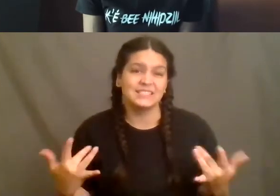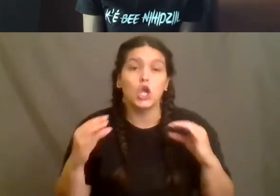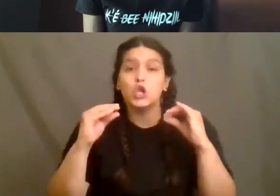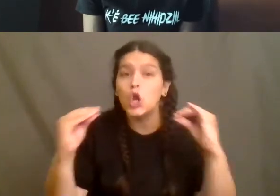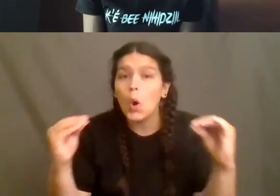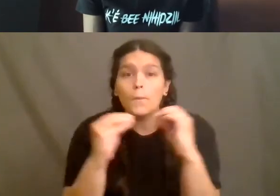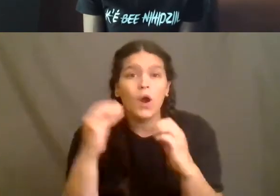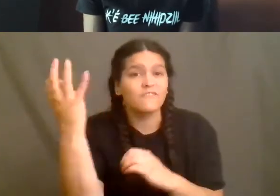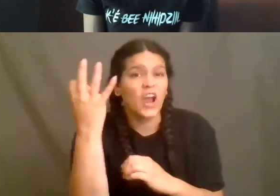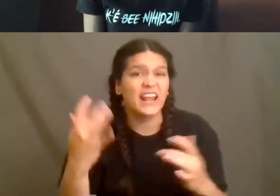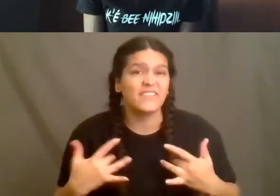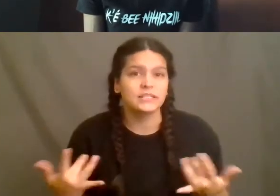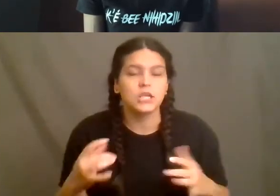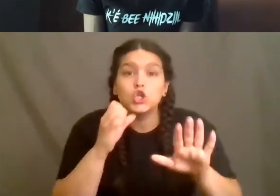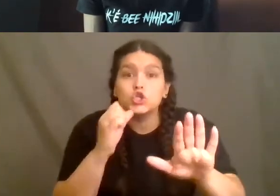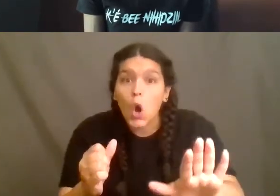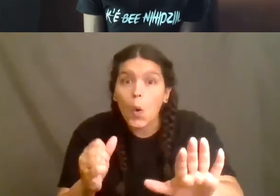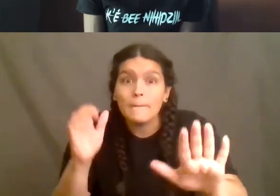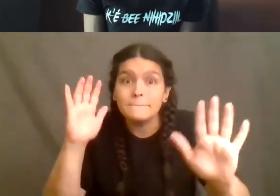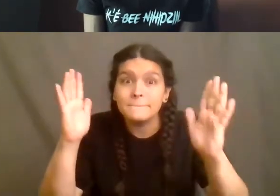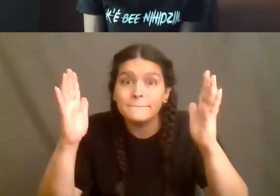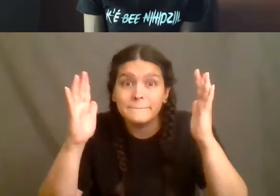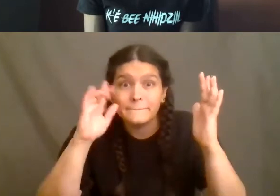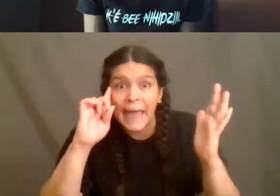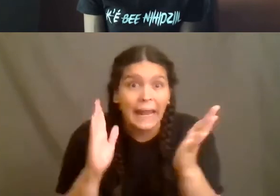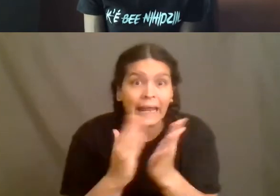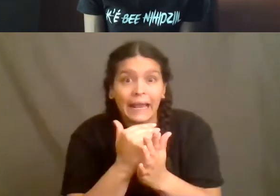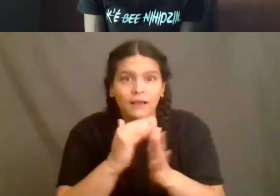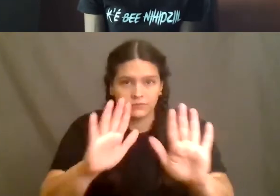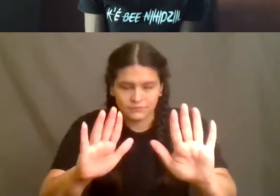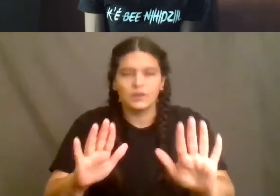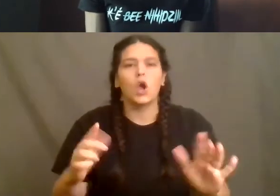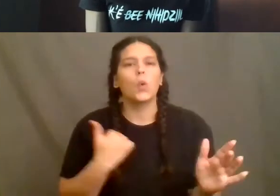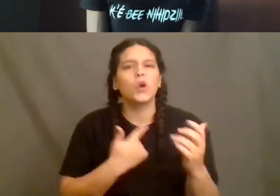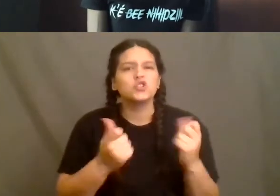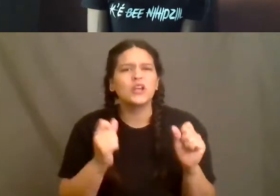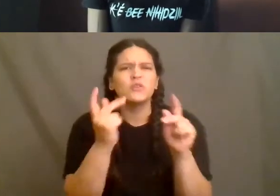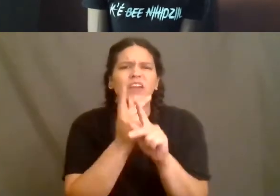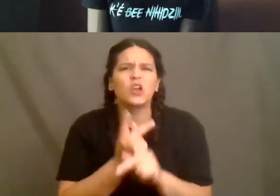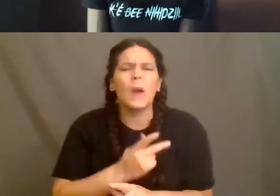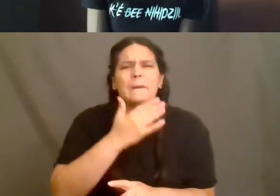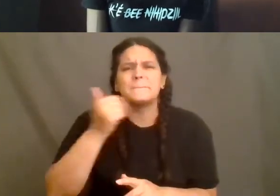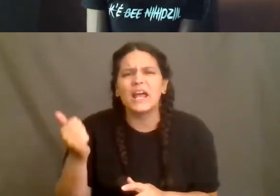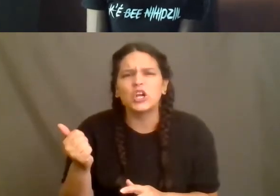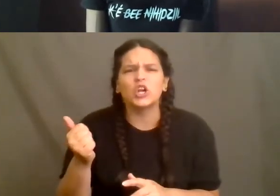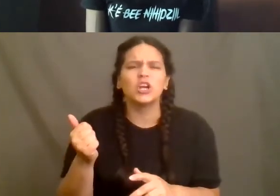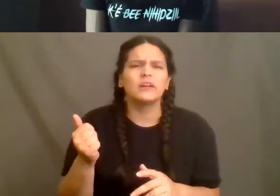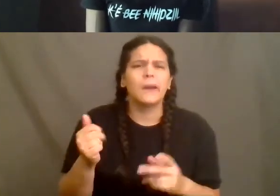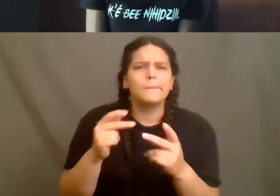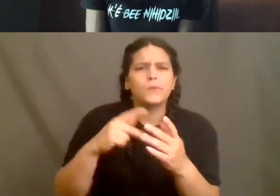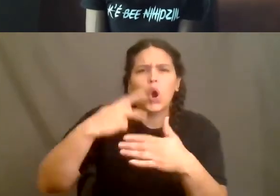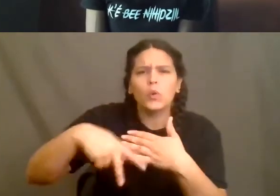panic. What we're trying to do is sort out what is a better platform and going rather than Zoom. Zoom is set up